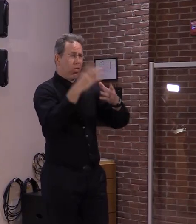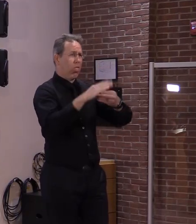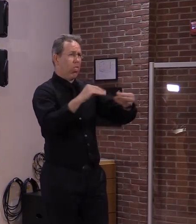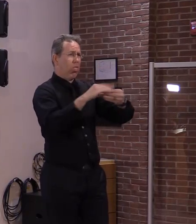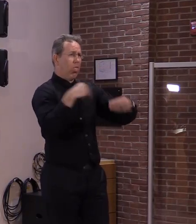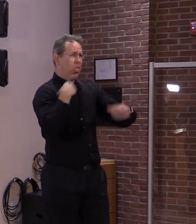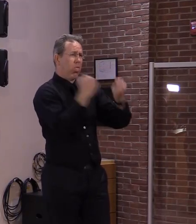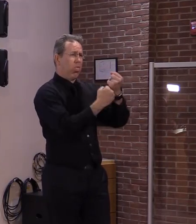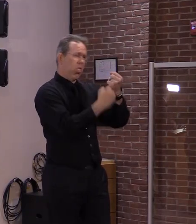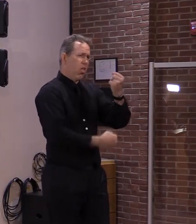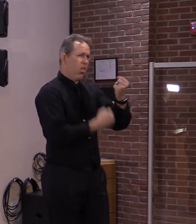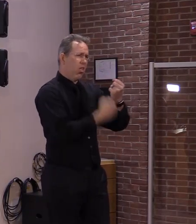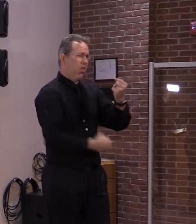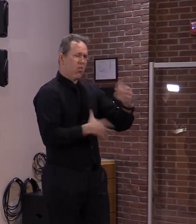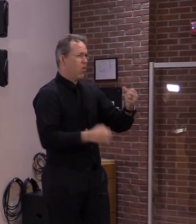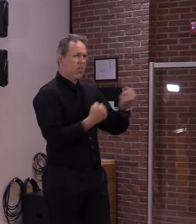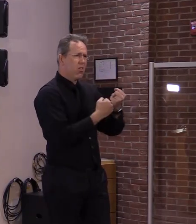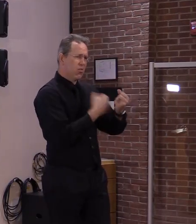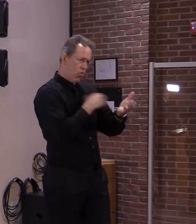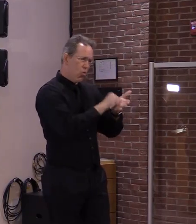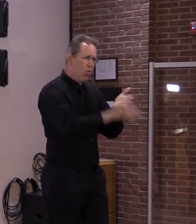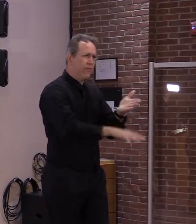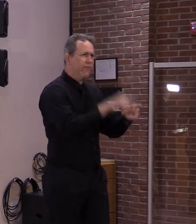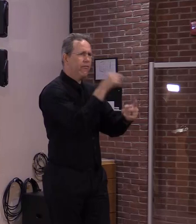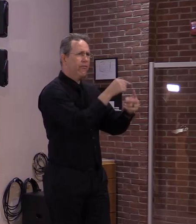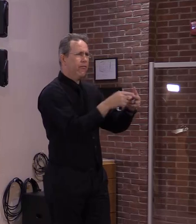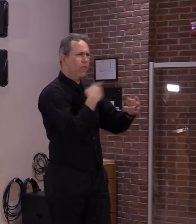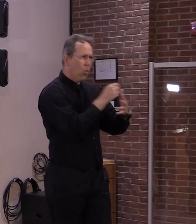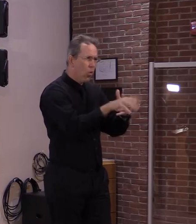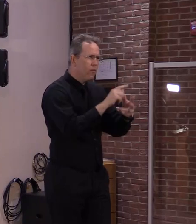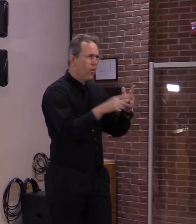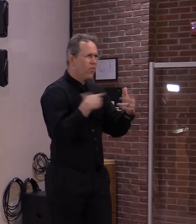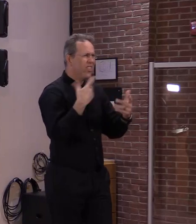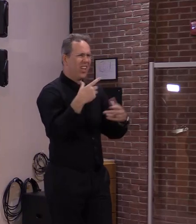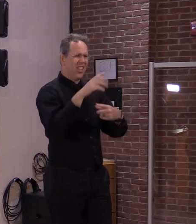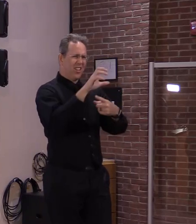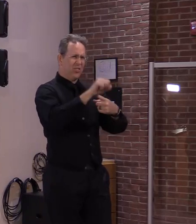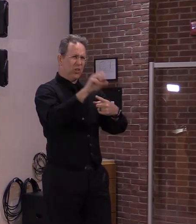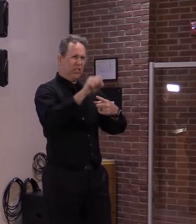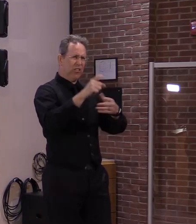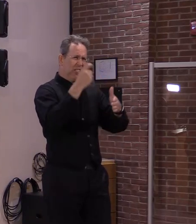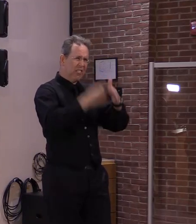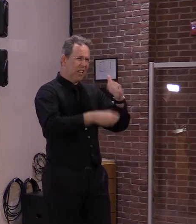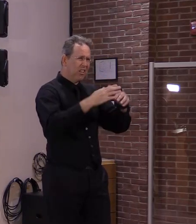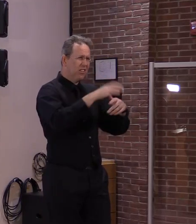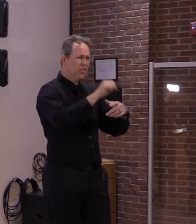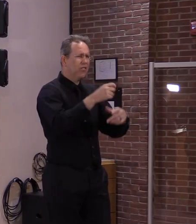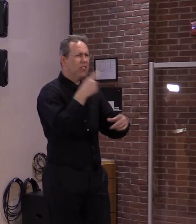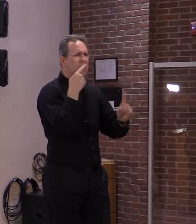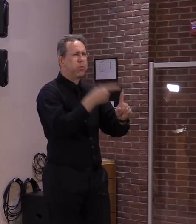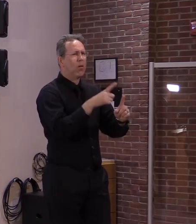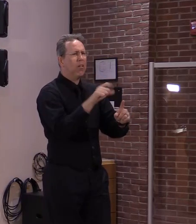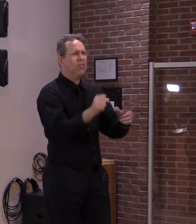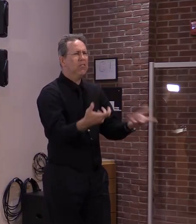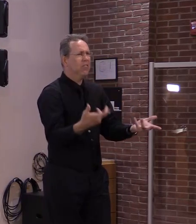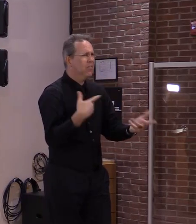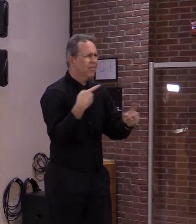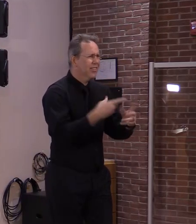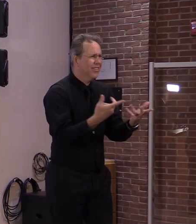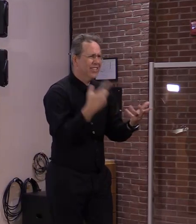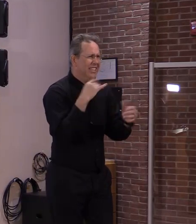elimination of tax on Social Security. I felt the same way about that that I do about the tax on veterans'